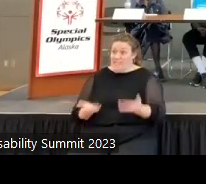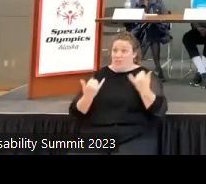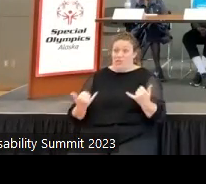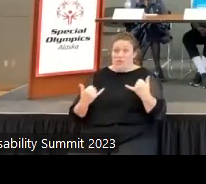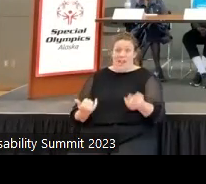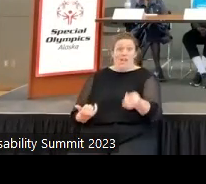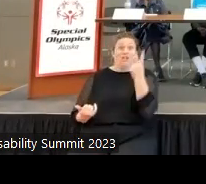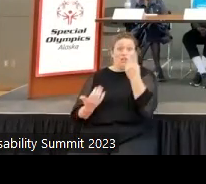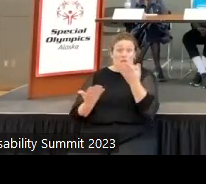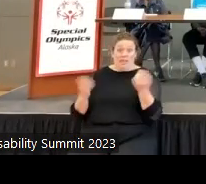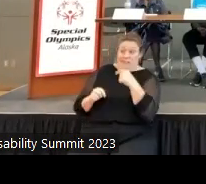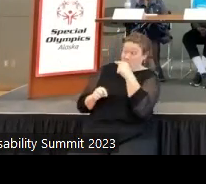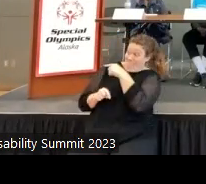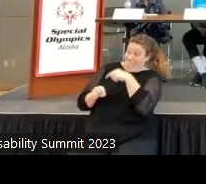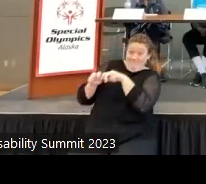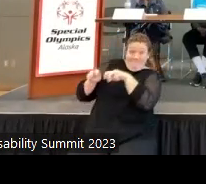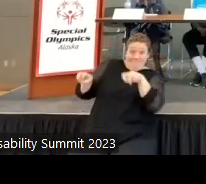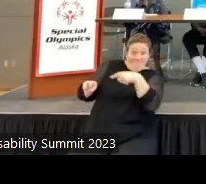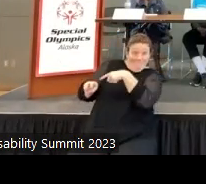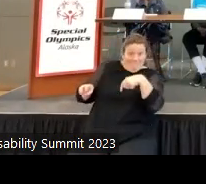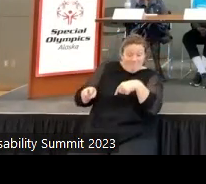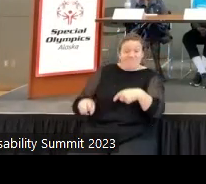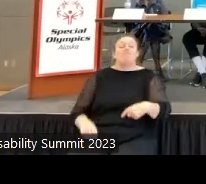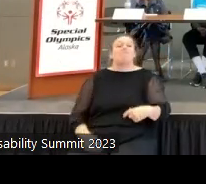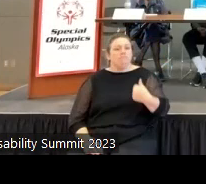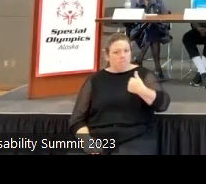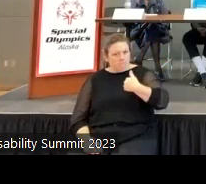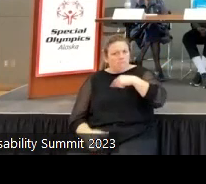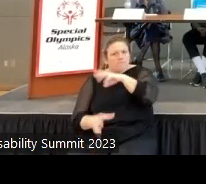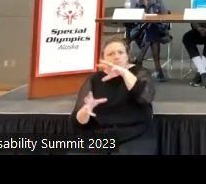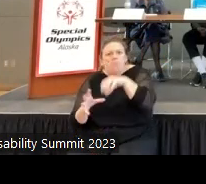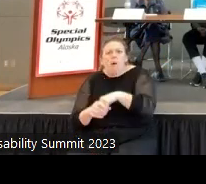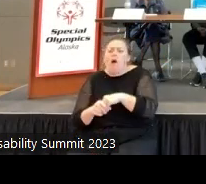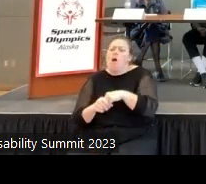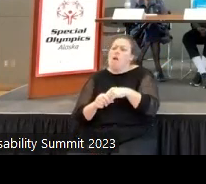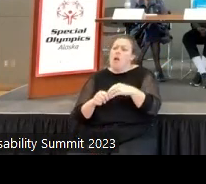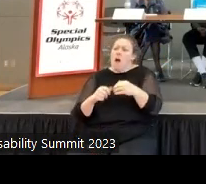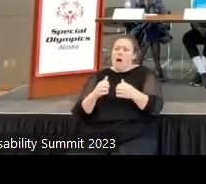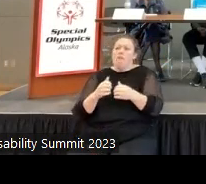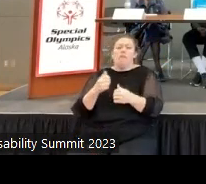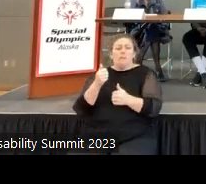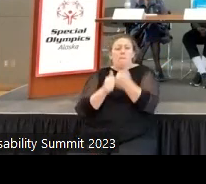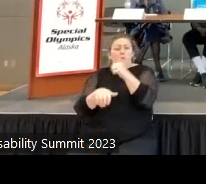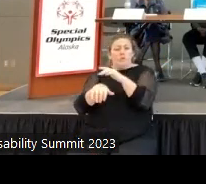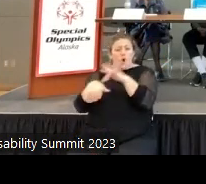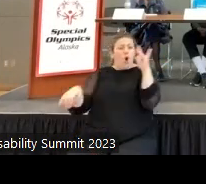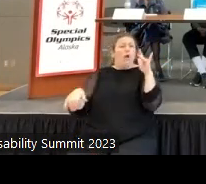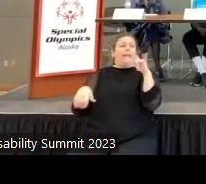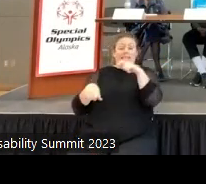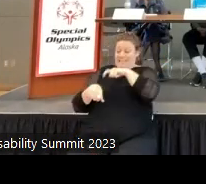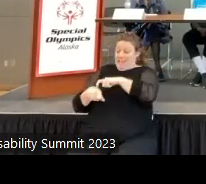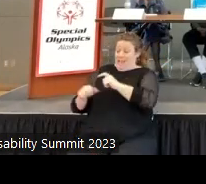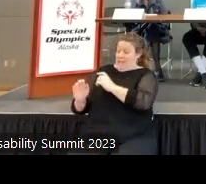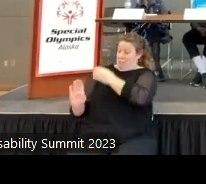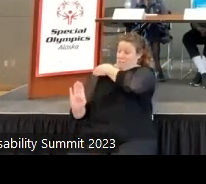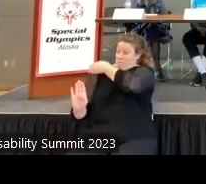for people with an ID. And I am a part of the early stages of that. When you see the